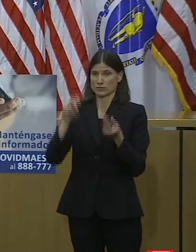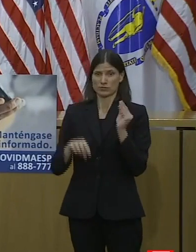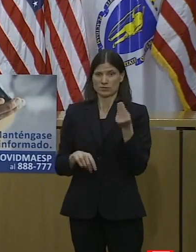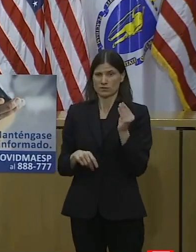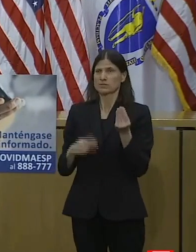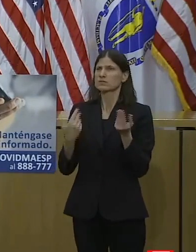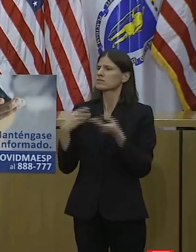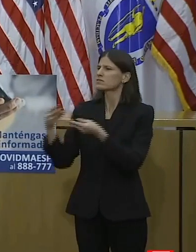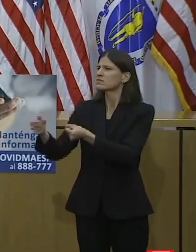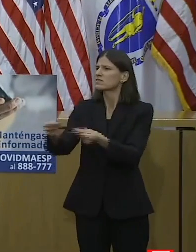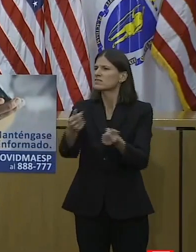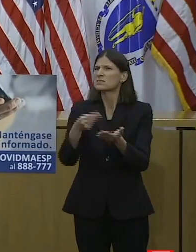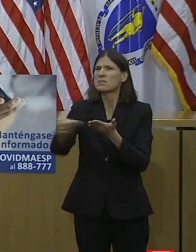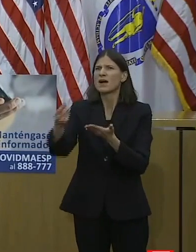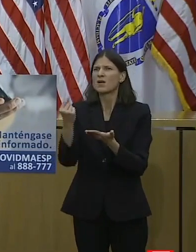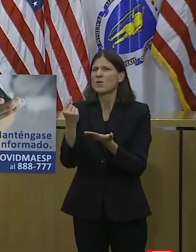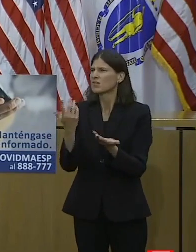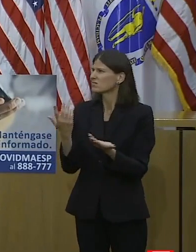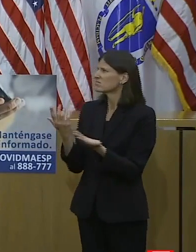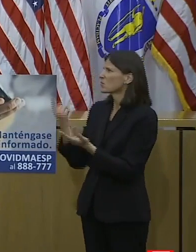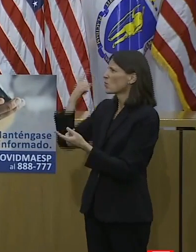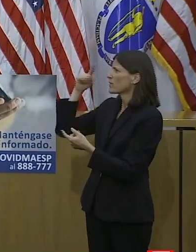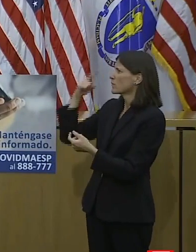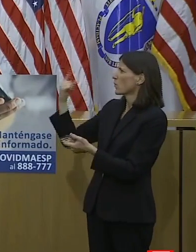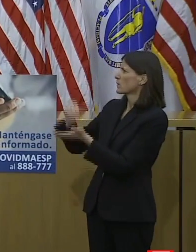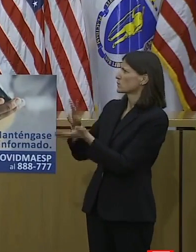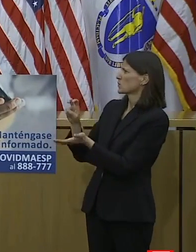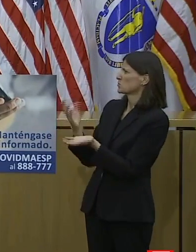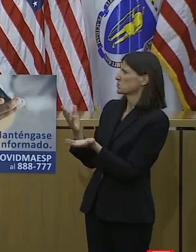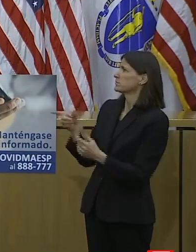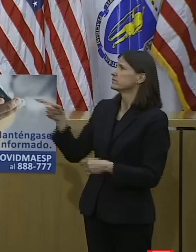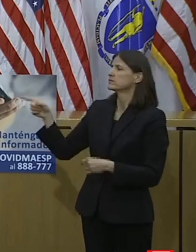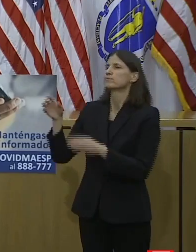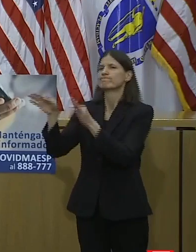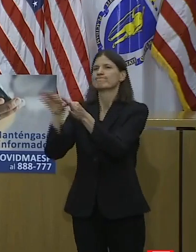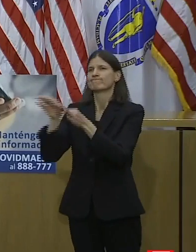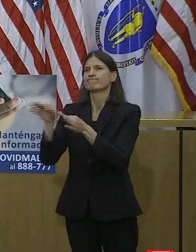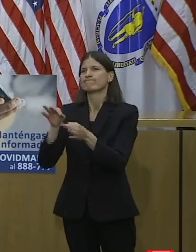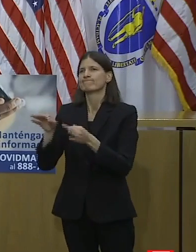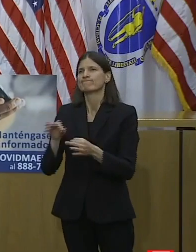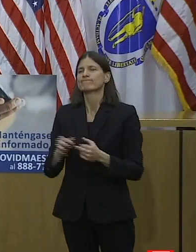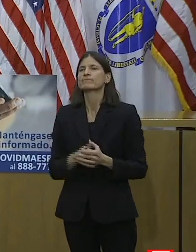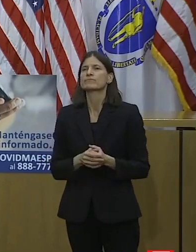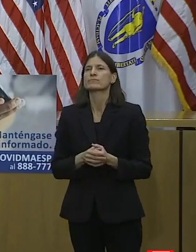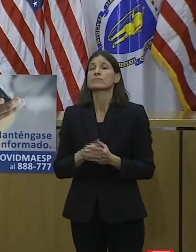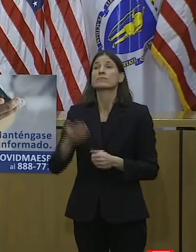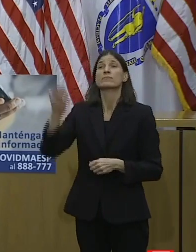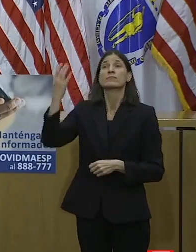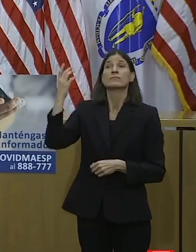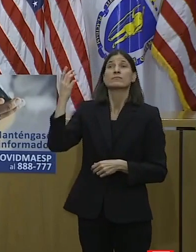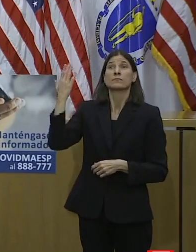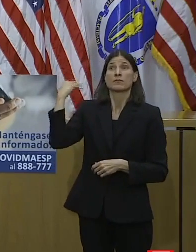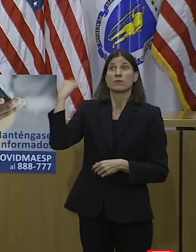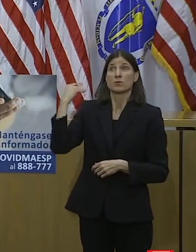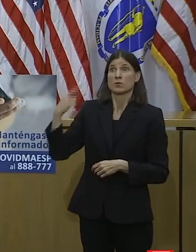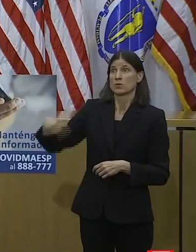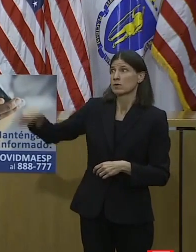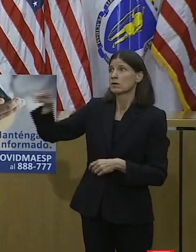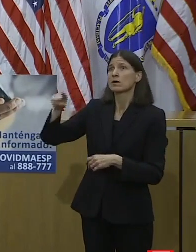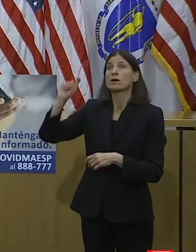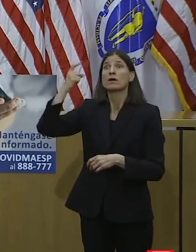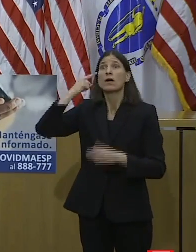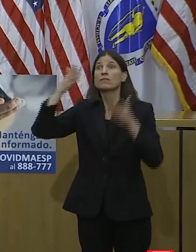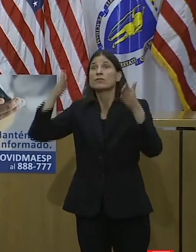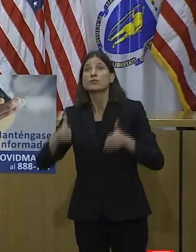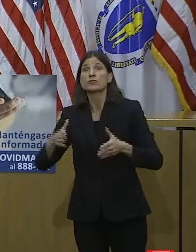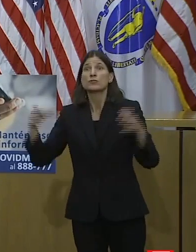about the conversations that we have with folks about all kinds of things, one of the biggest things we've heard about